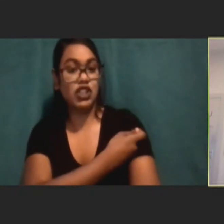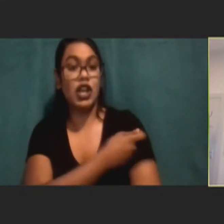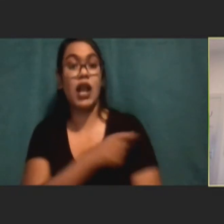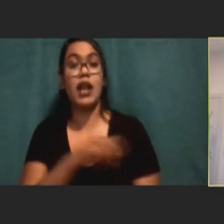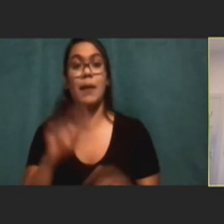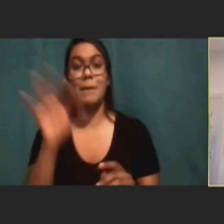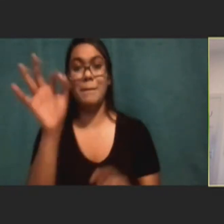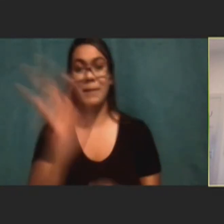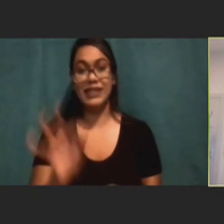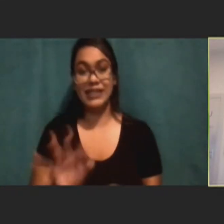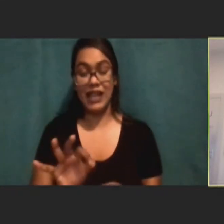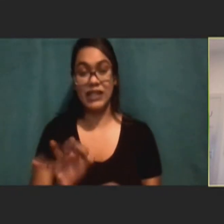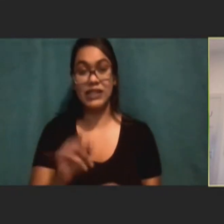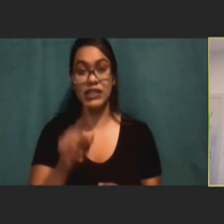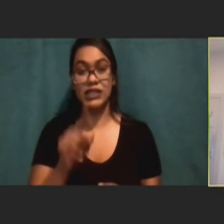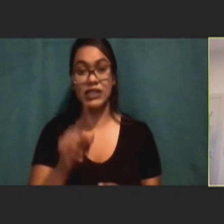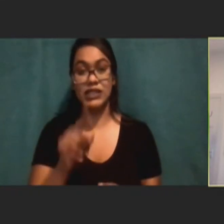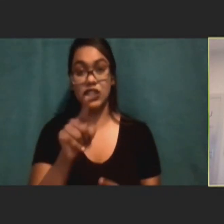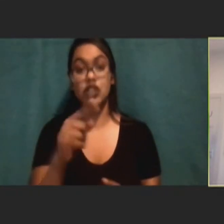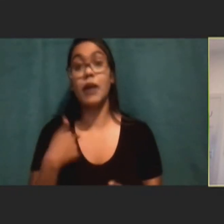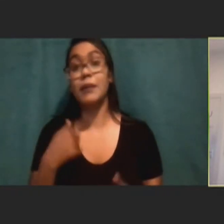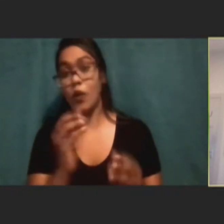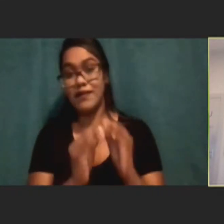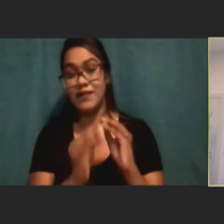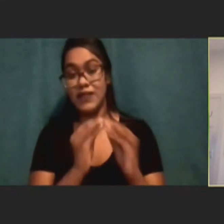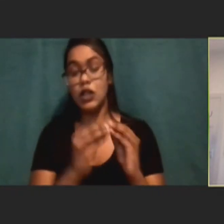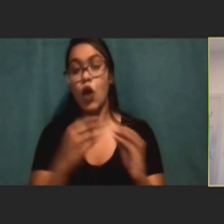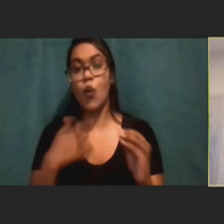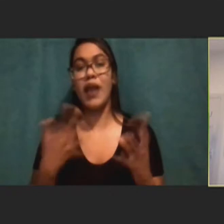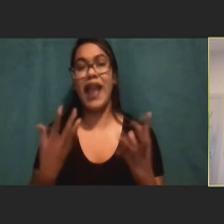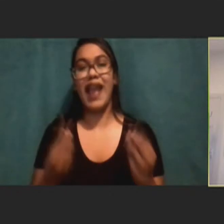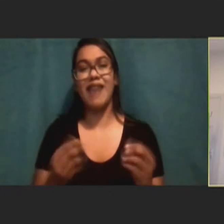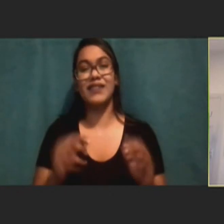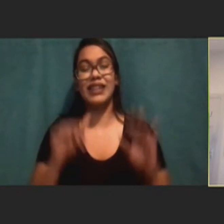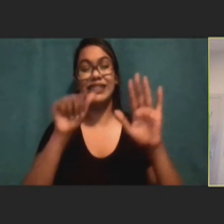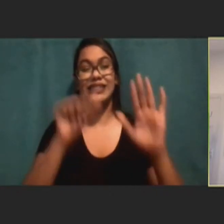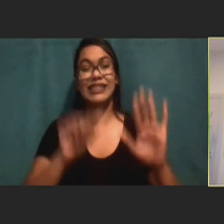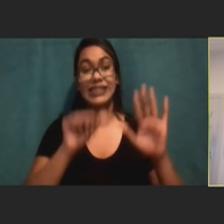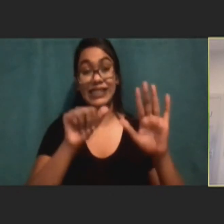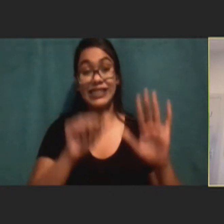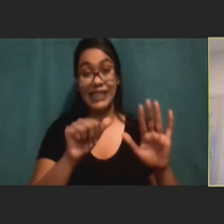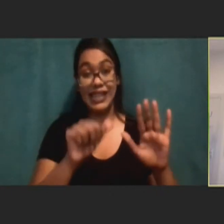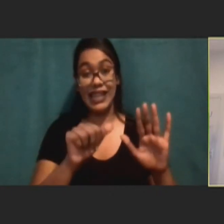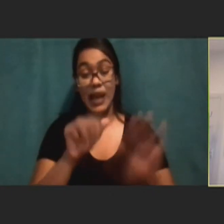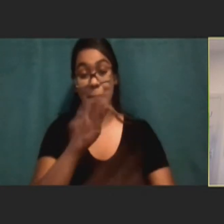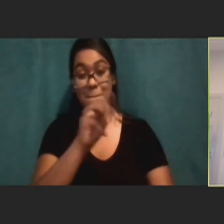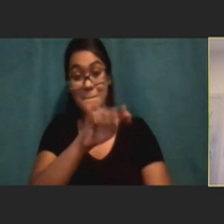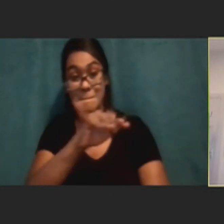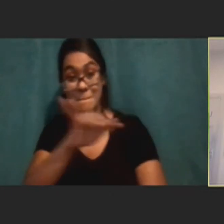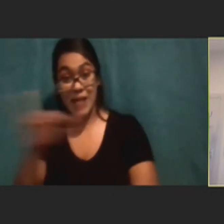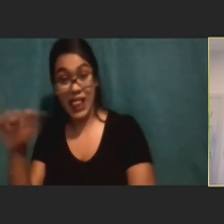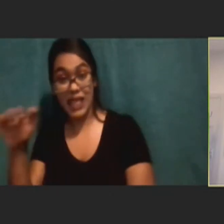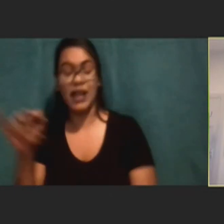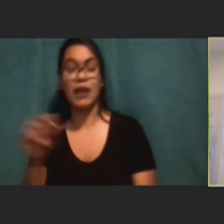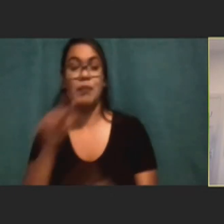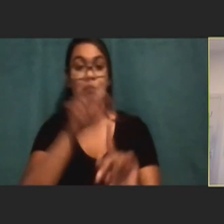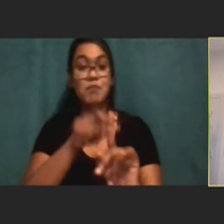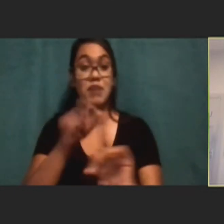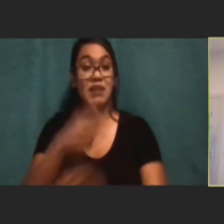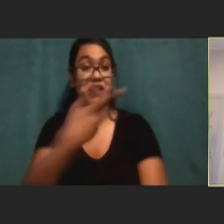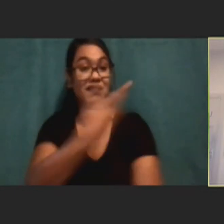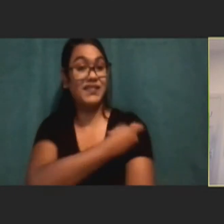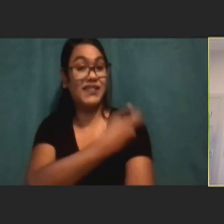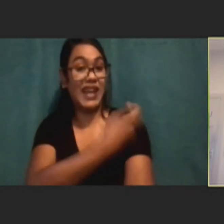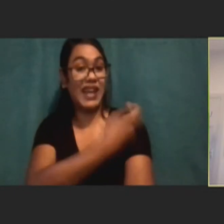a correction of the question. So we've got 16.5 million people vaccinated in South Africa. So that's over 24